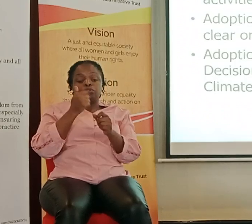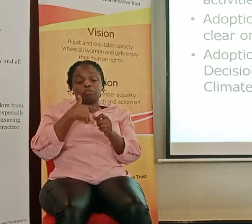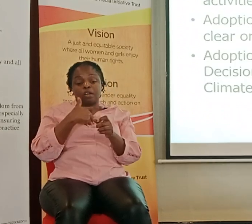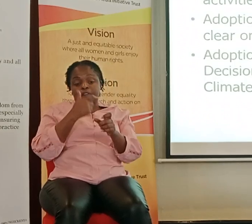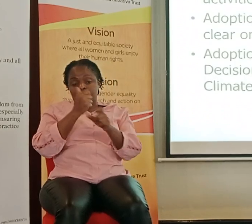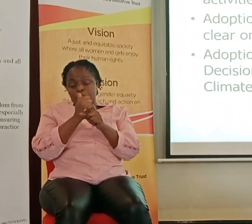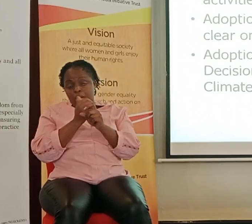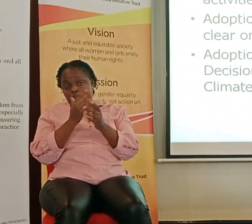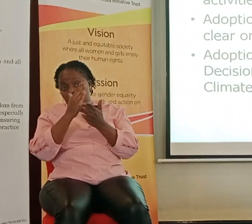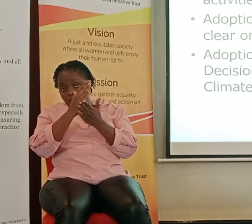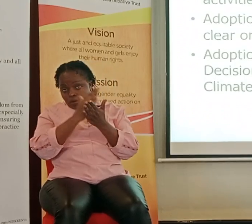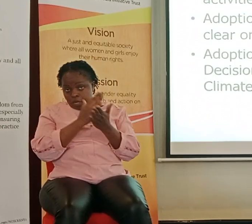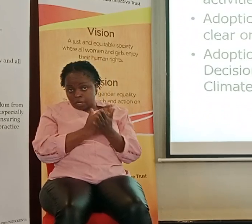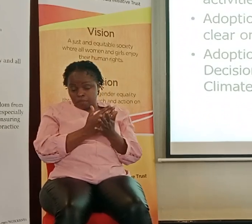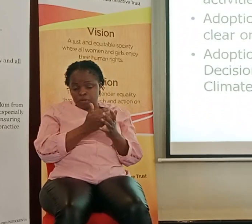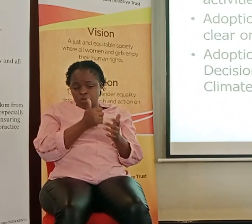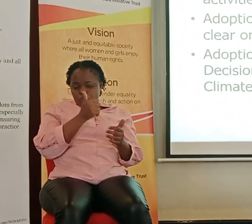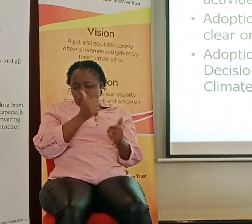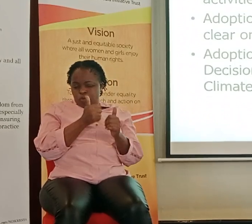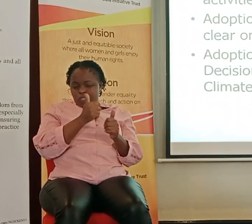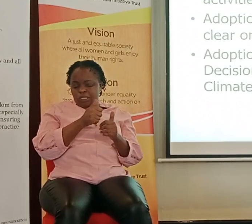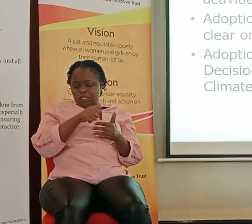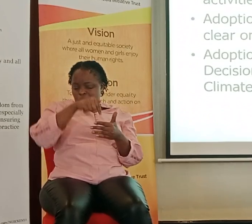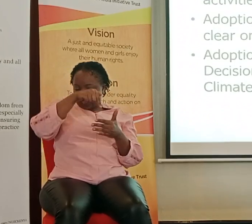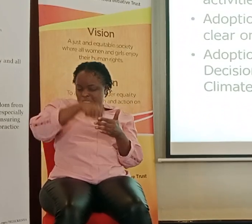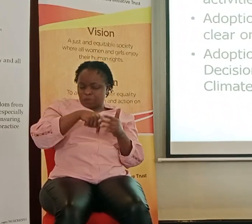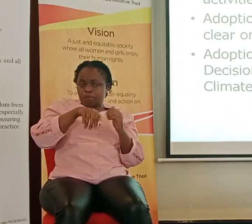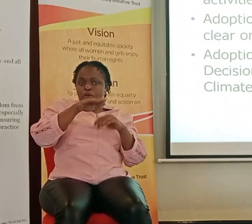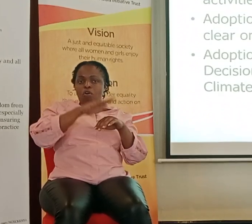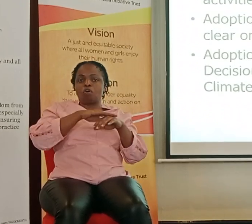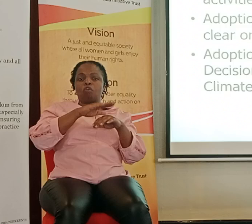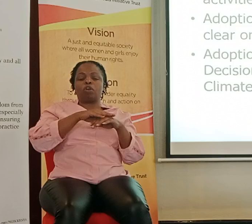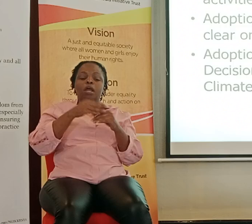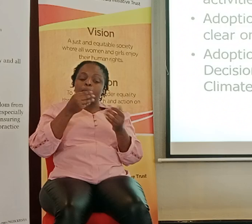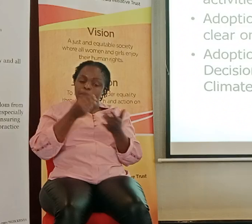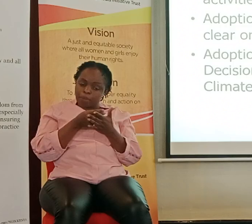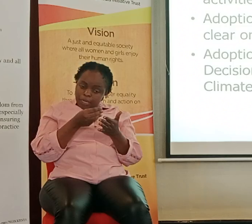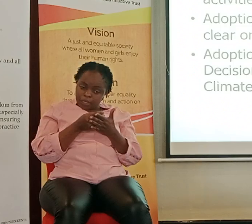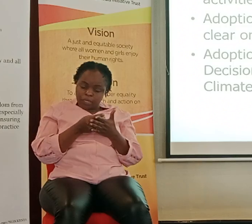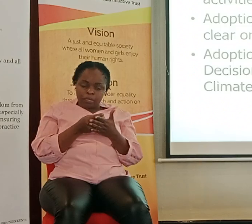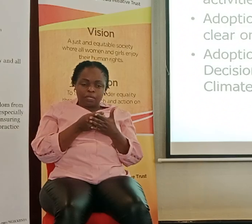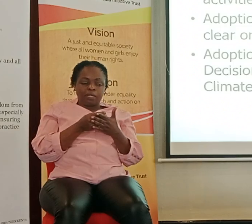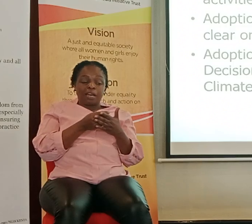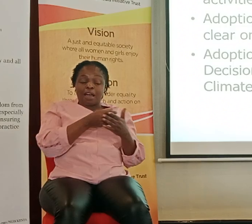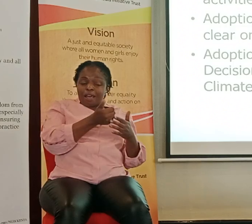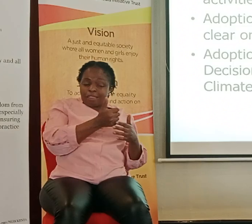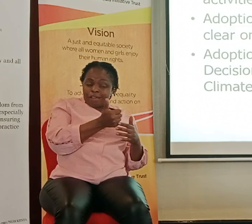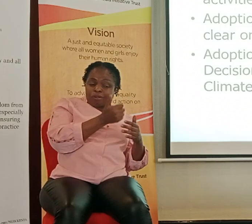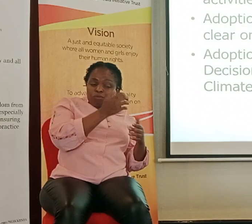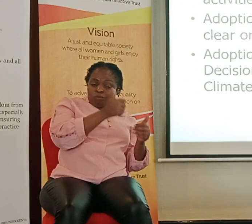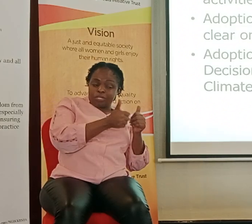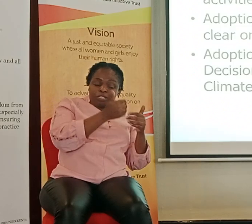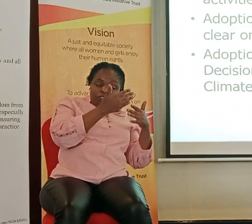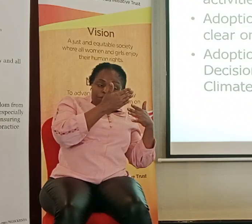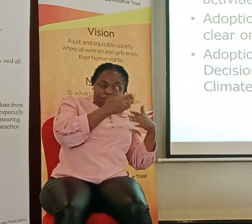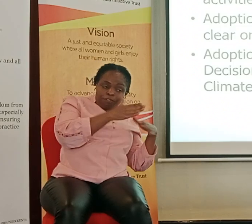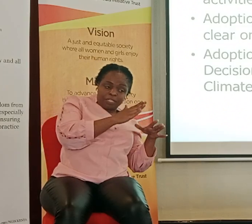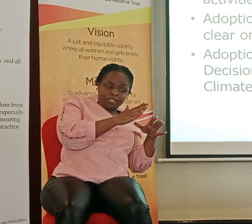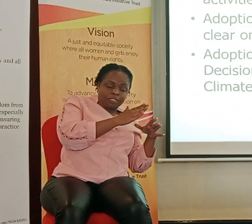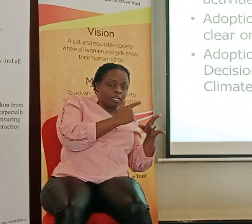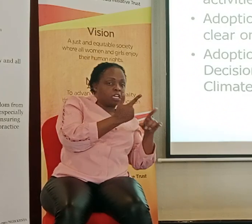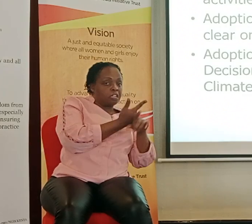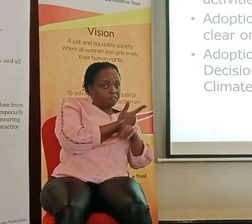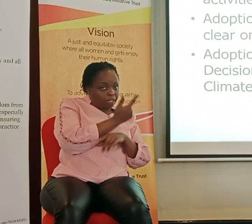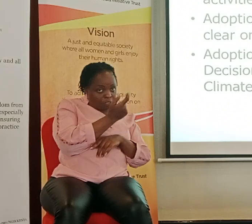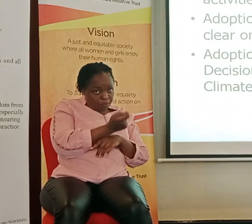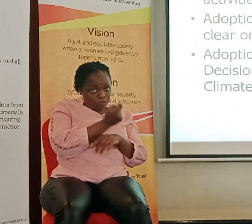that will be explicit on resourcing, as opposed to the one that is ending that was a bit ambiguous. So you find that